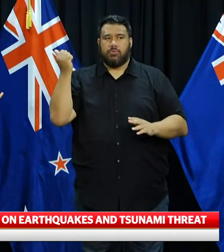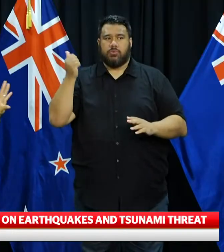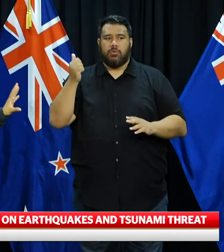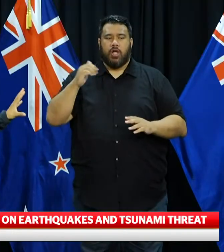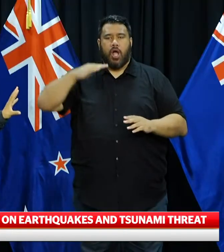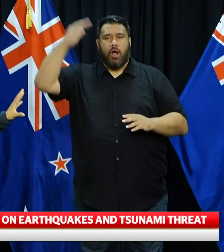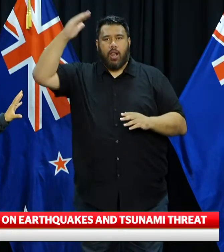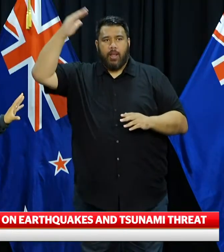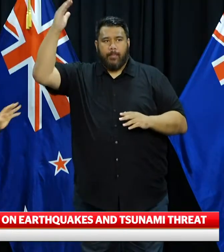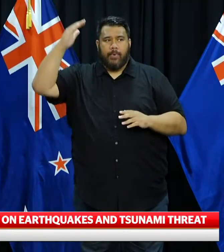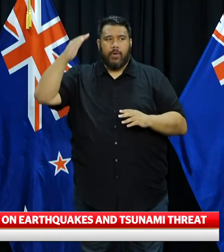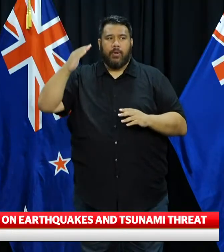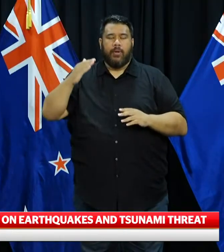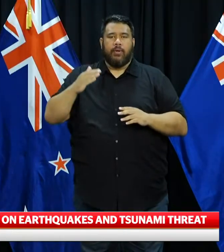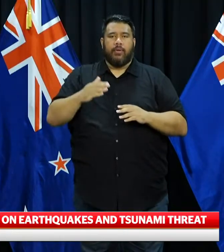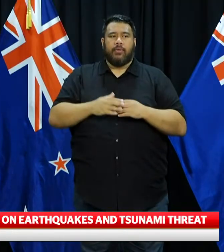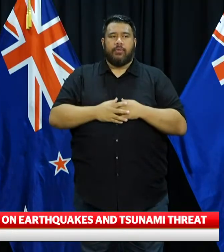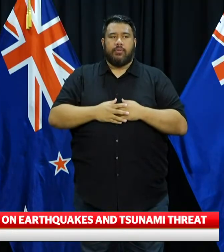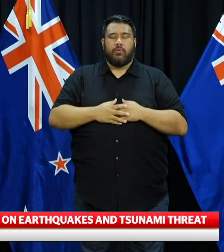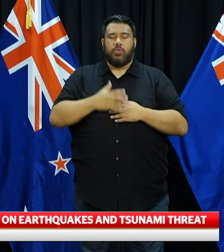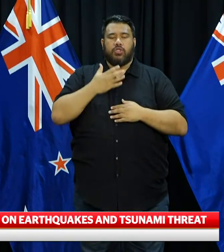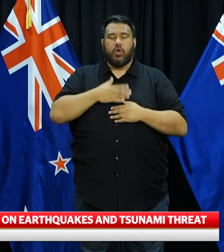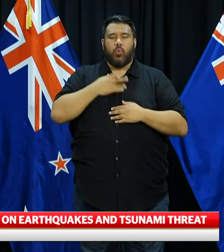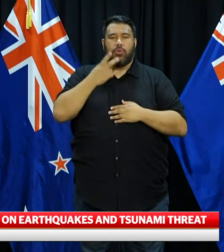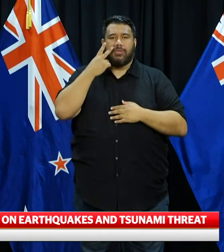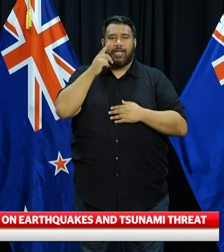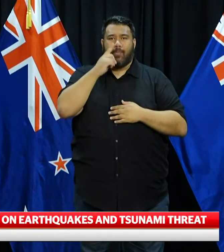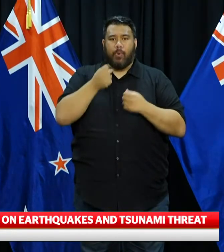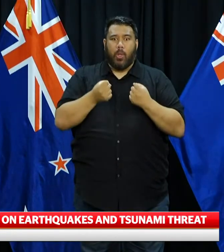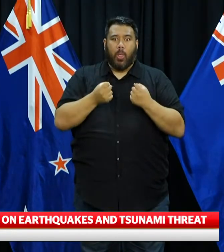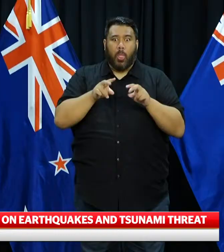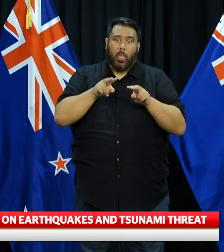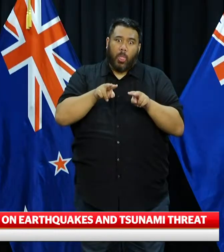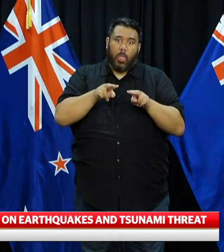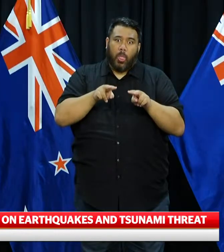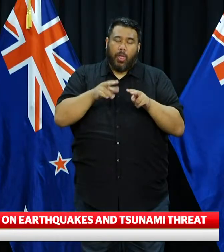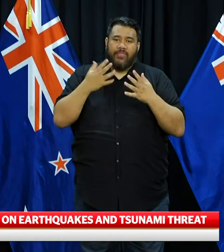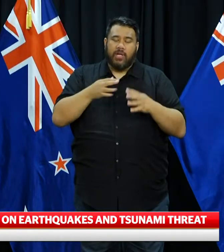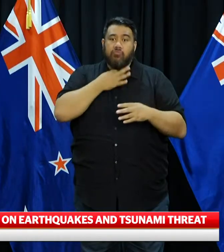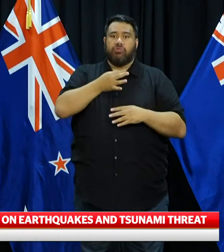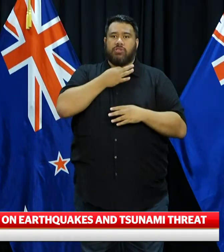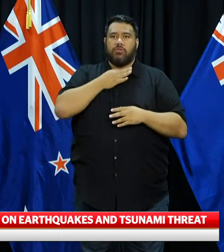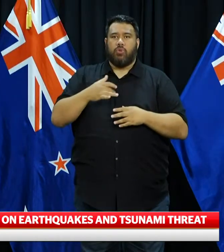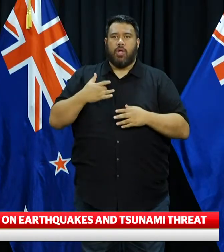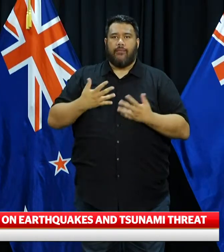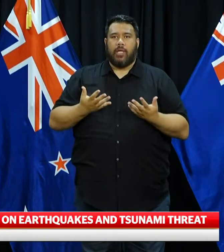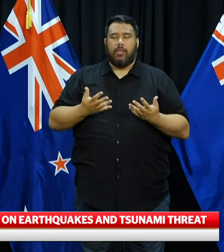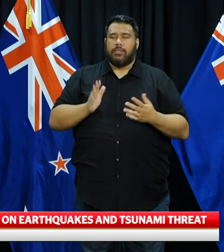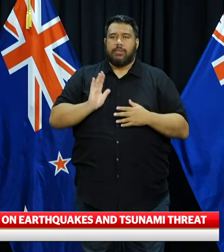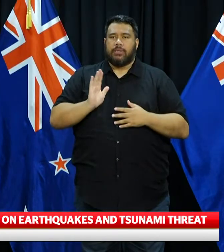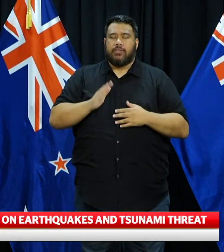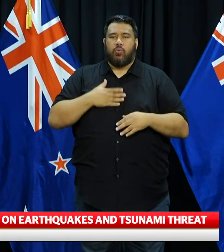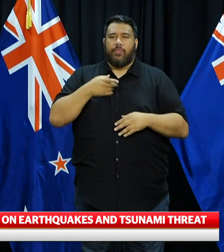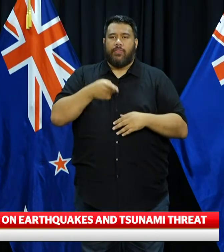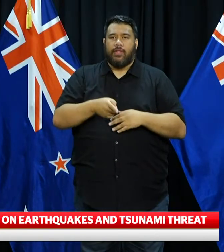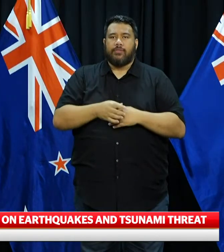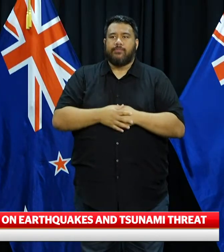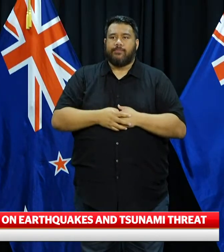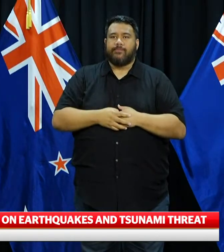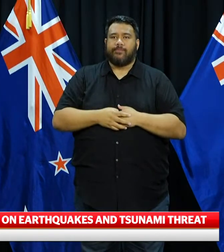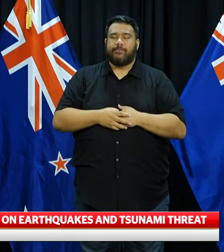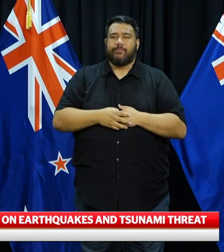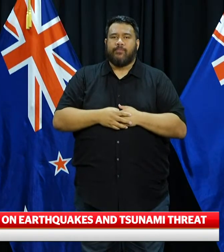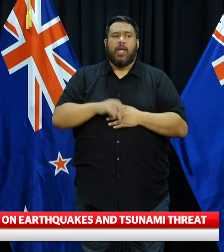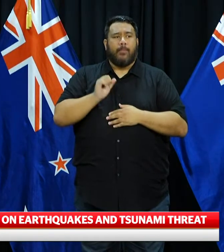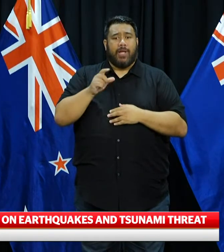to the highlands or head inland. We don't want to see anybody at risk of life, but look, that is consistent with what we expect to see